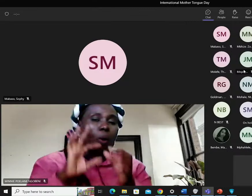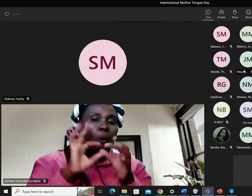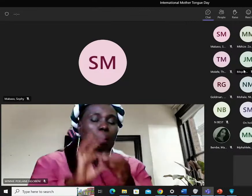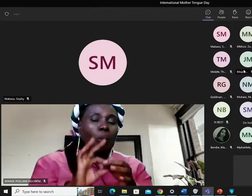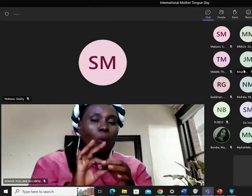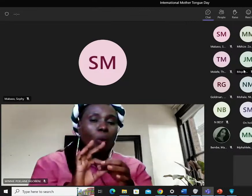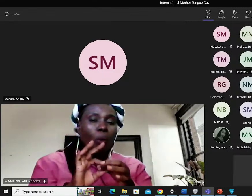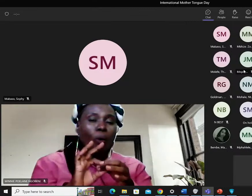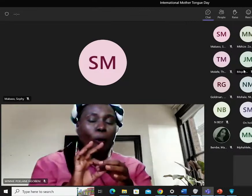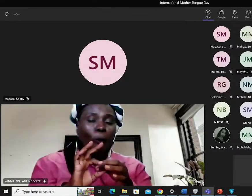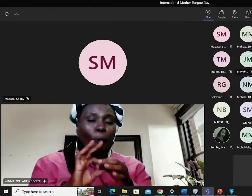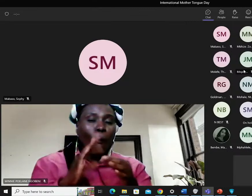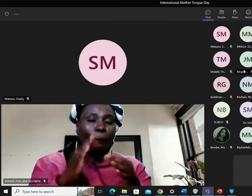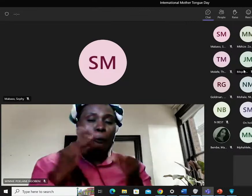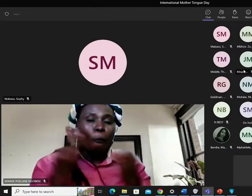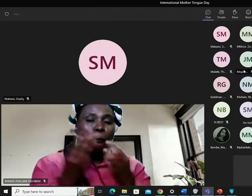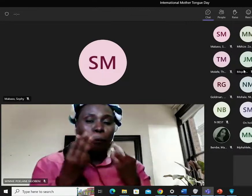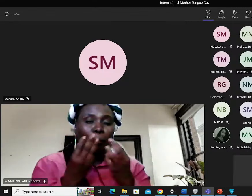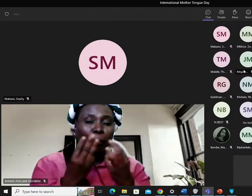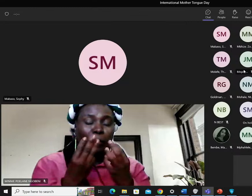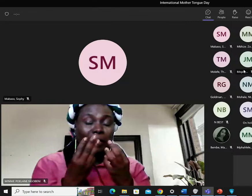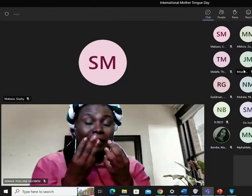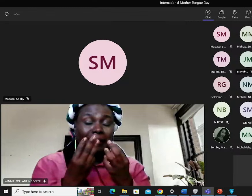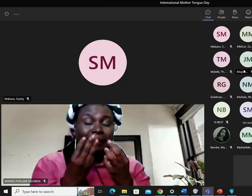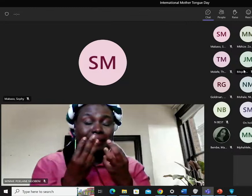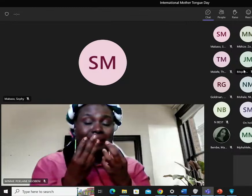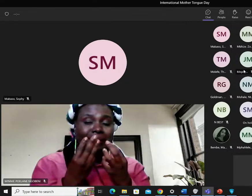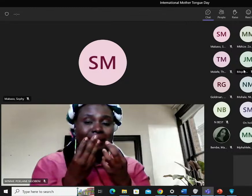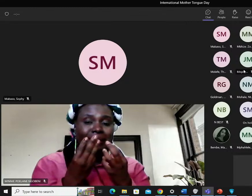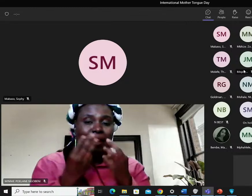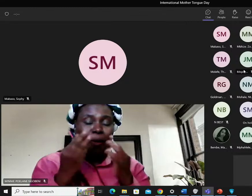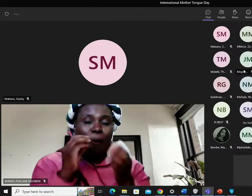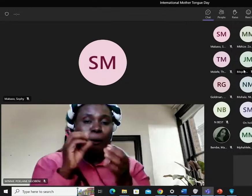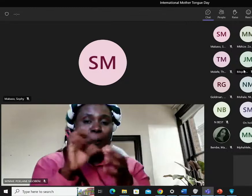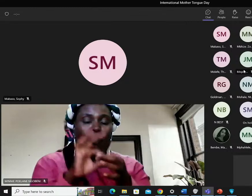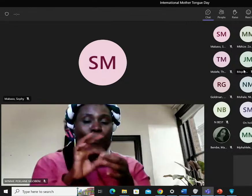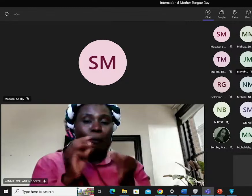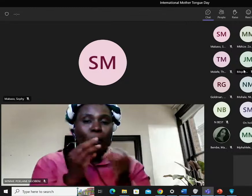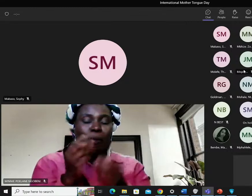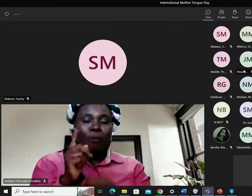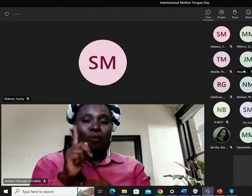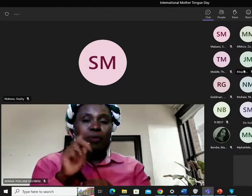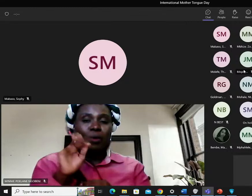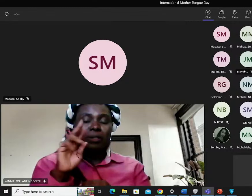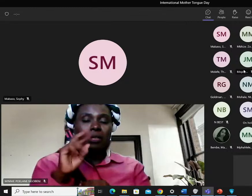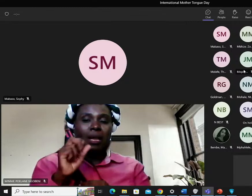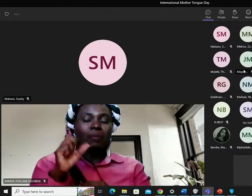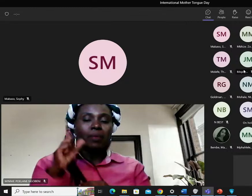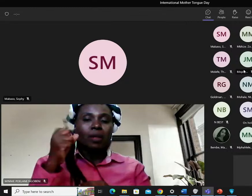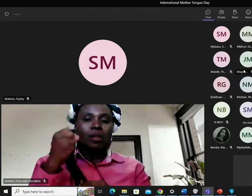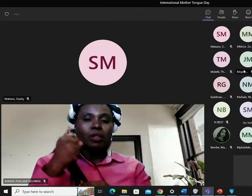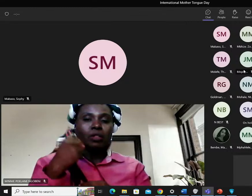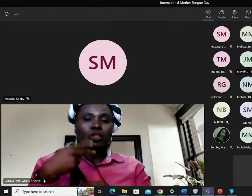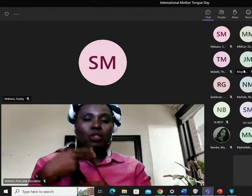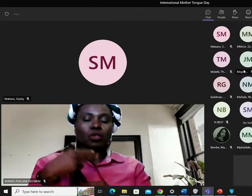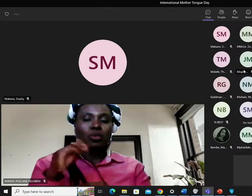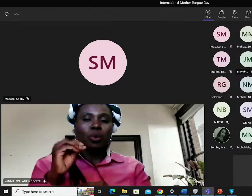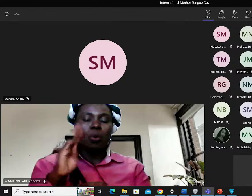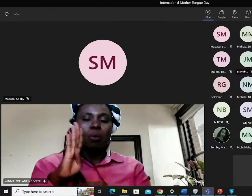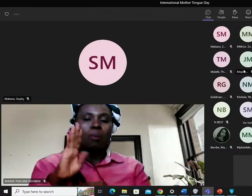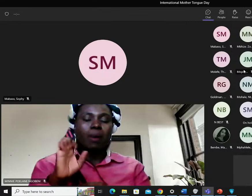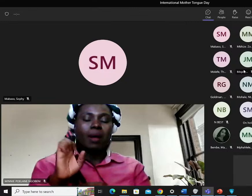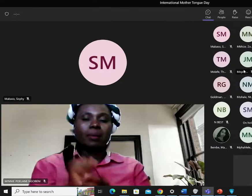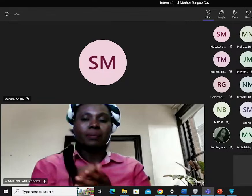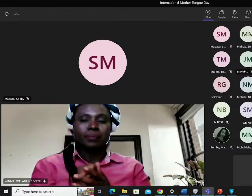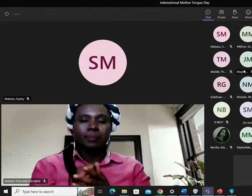šaola moyeng le bea ke beng gae. Dr. Shoba, I don't know if you heard me, but I was just calling you on